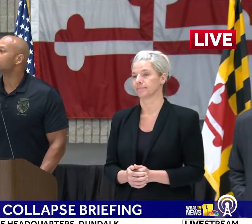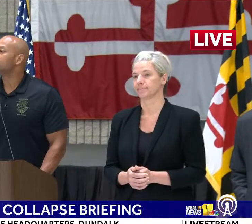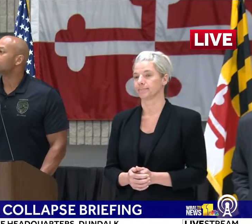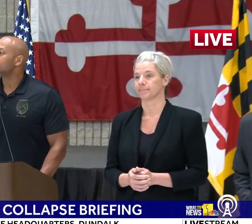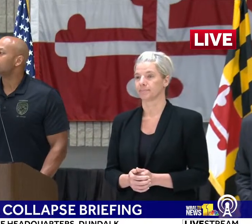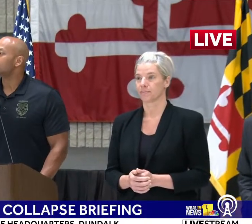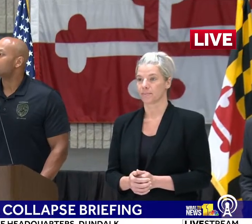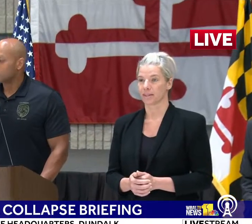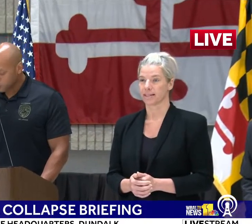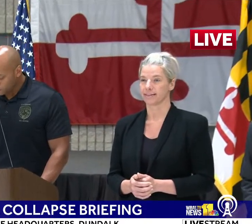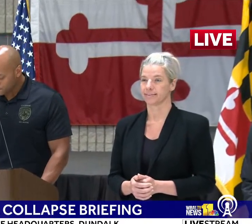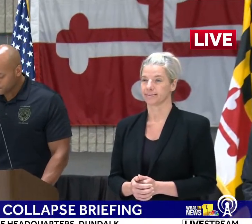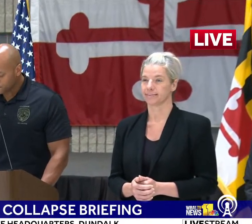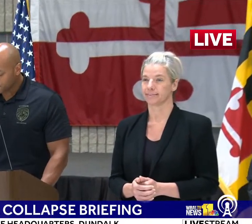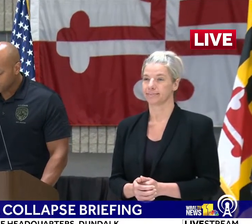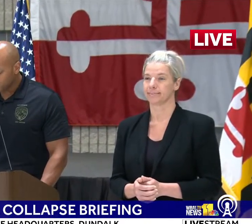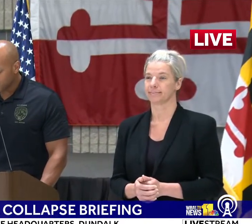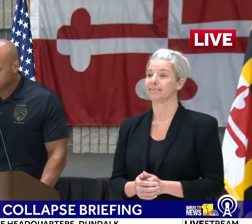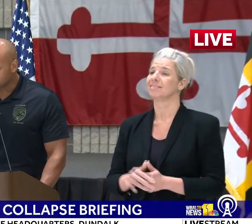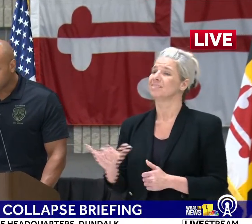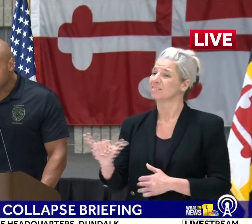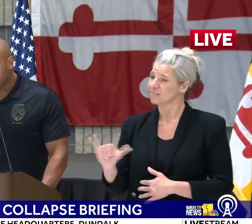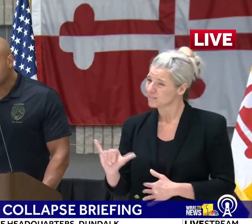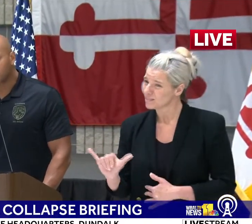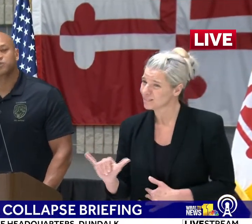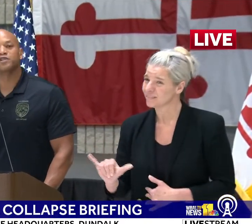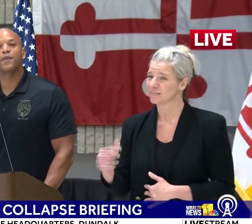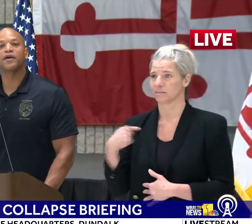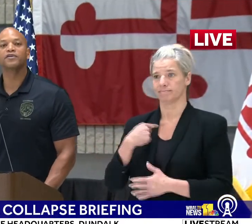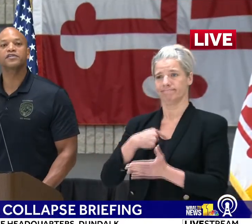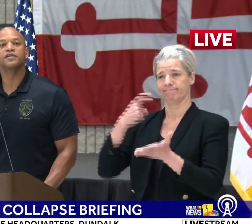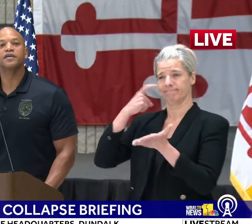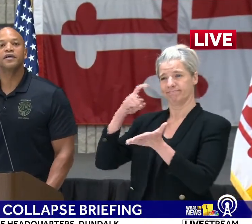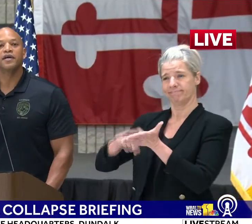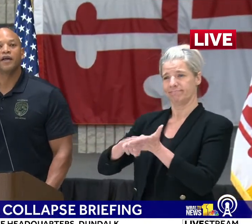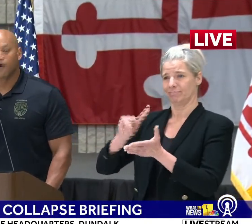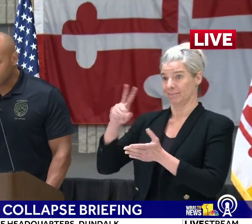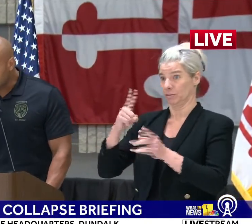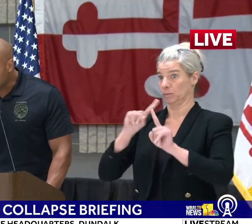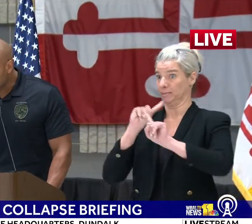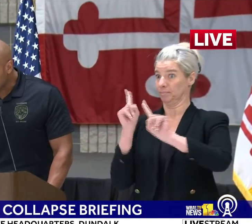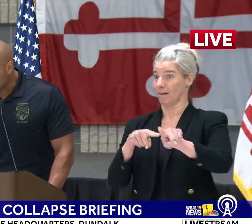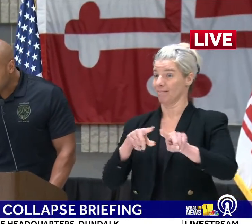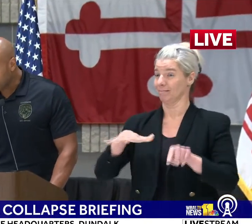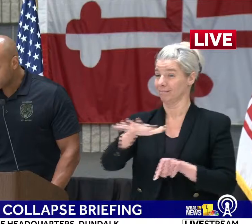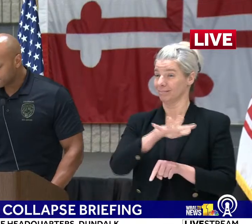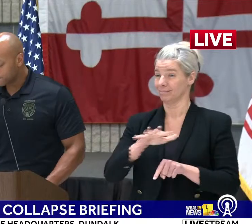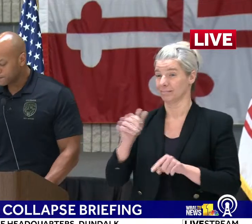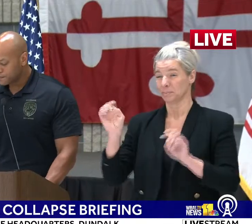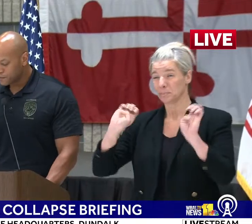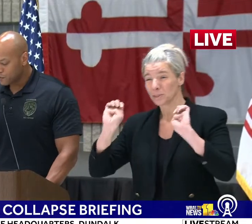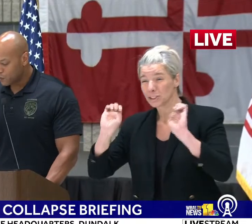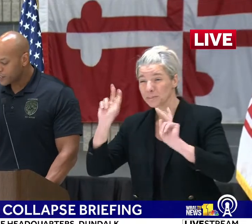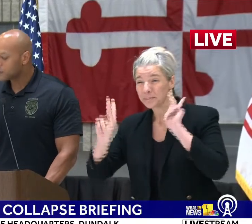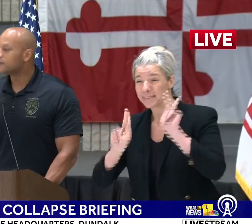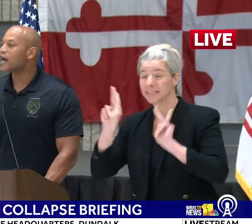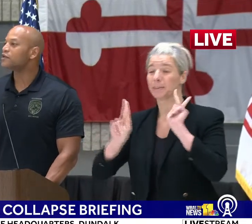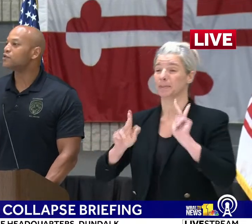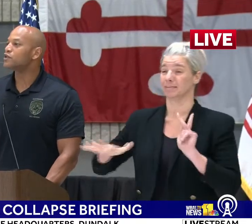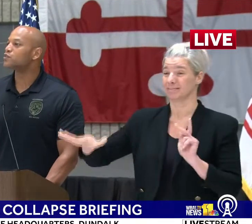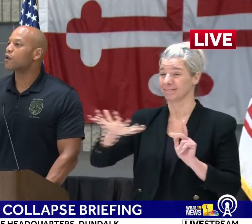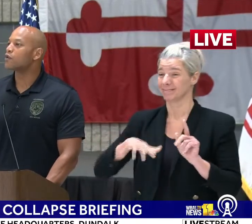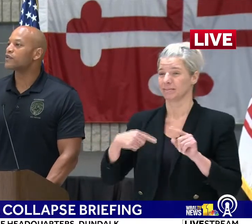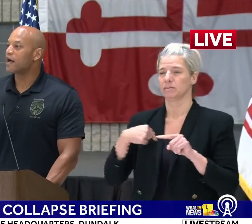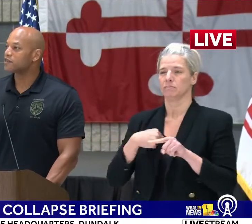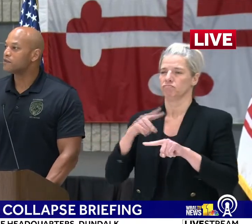días. Also, we'd like to recognize our first responders and all the emergency personnel. We